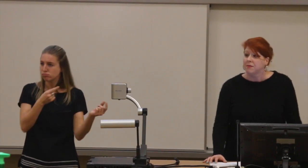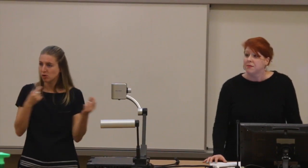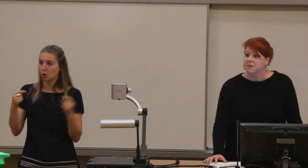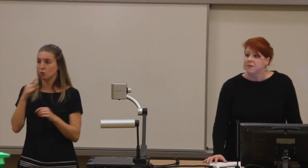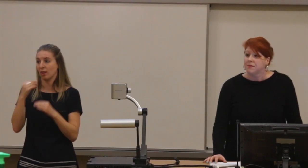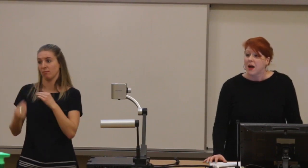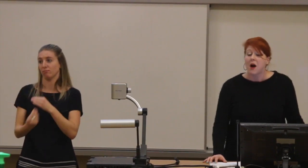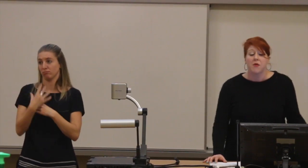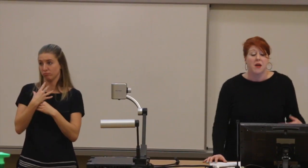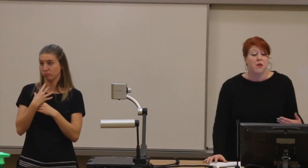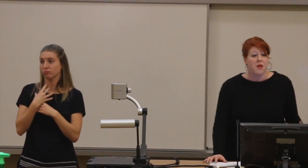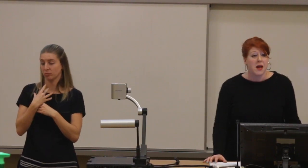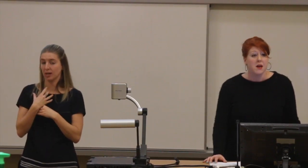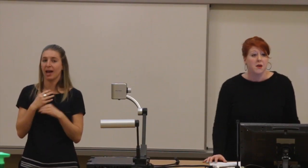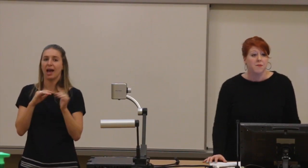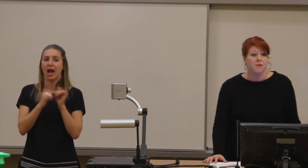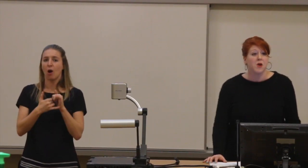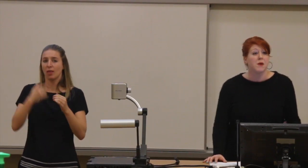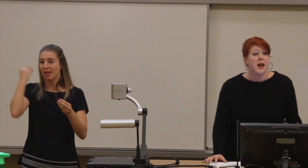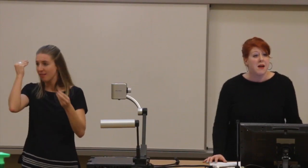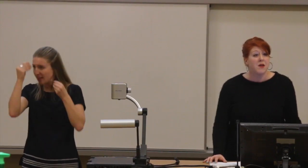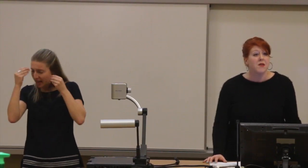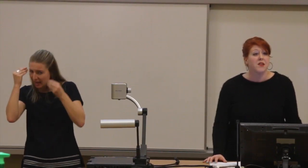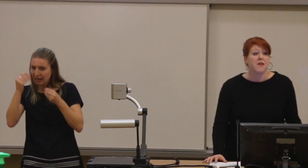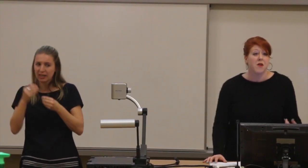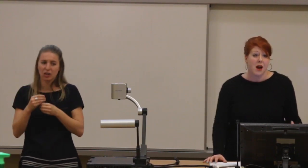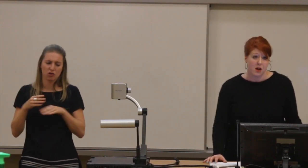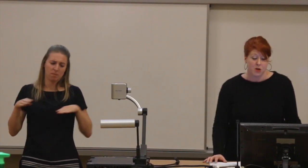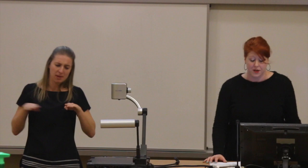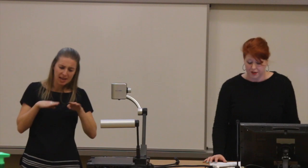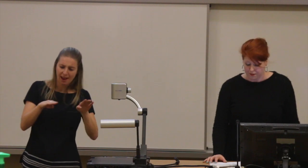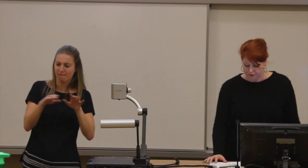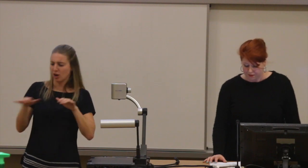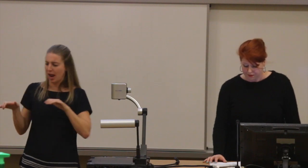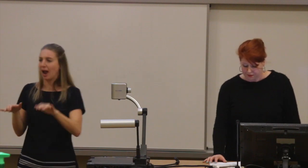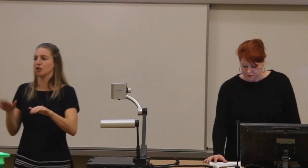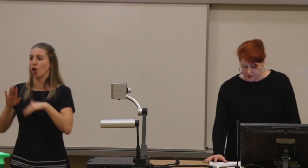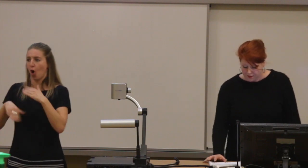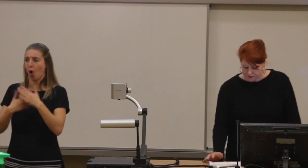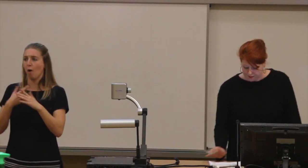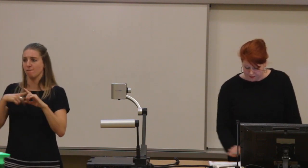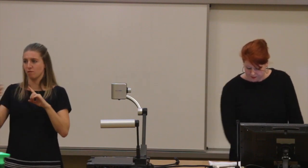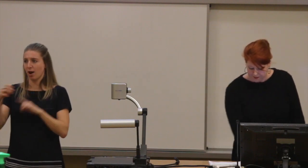impacted, how they think, their behaviors, and their actions.